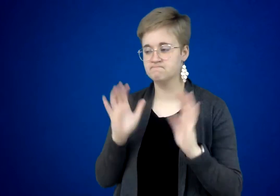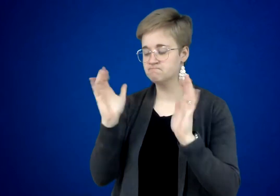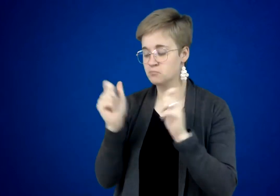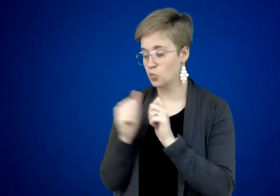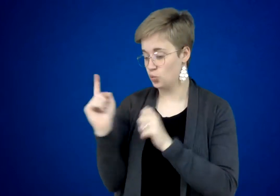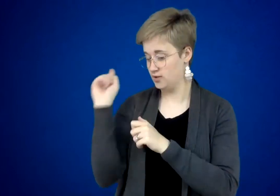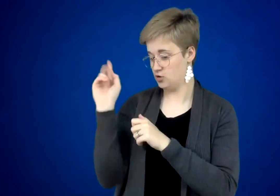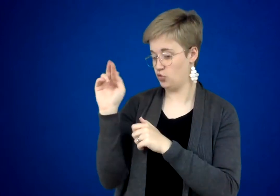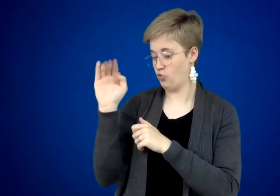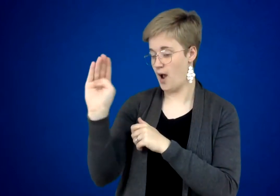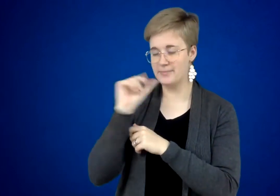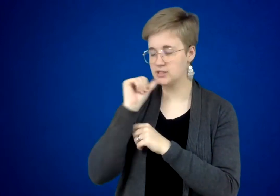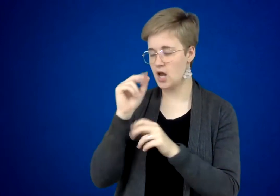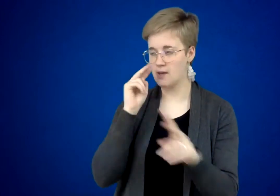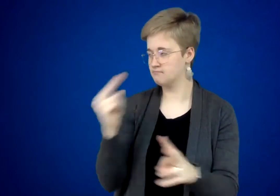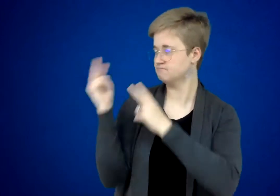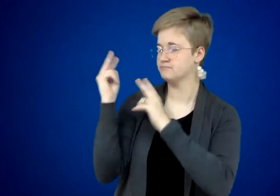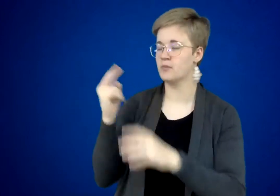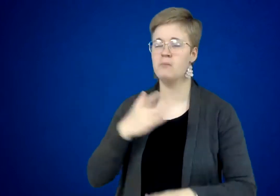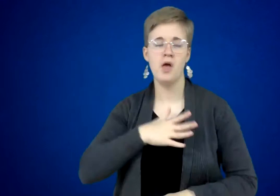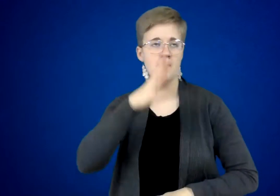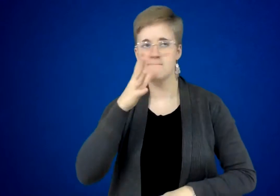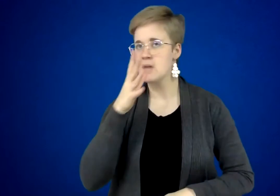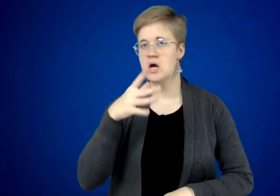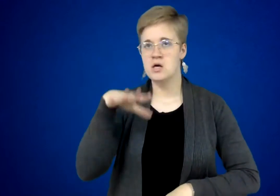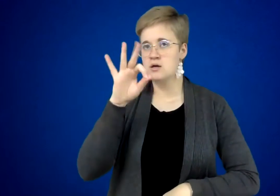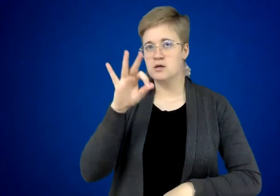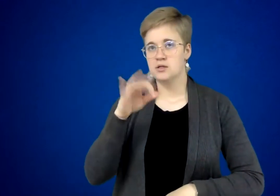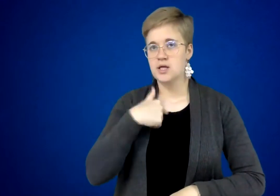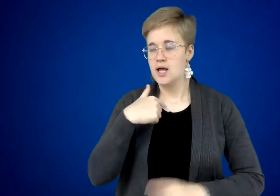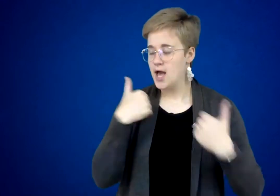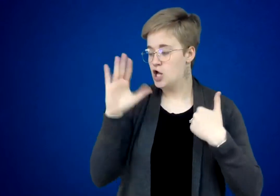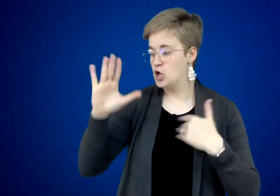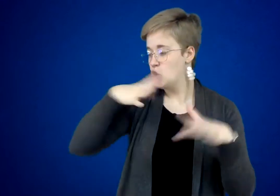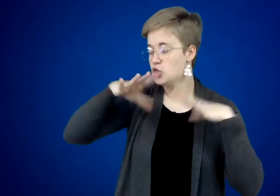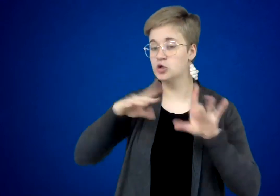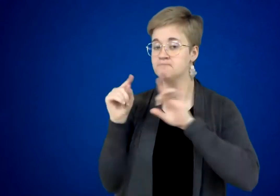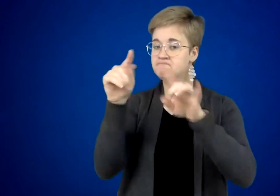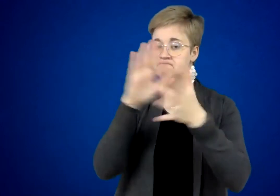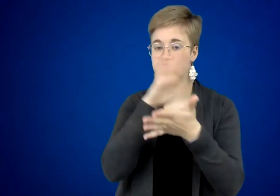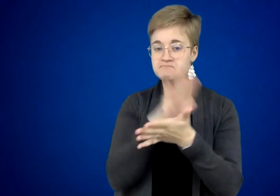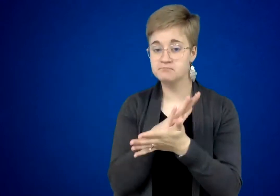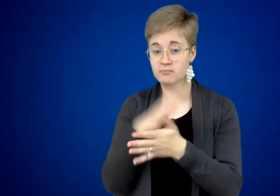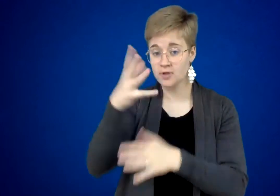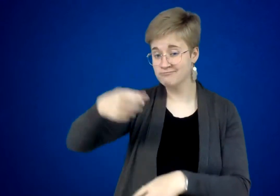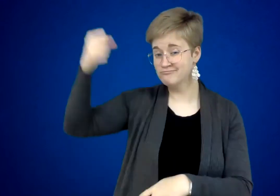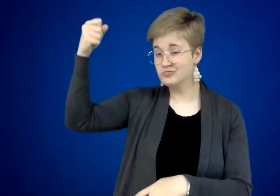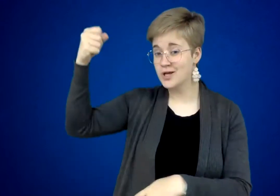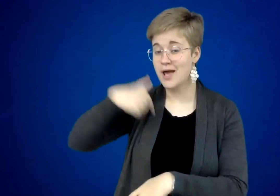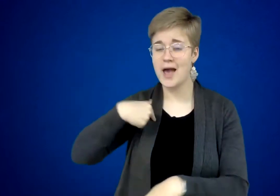"My mother found out that I was wearing your clothes to school," she said. "She took them away from me. I'm in trouble. I'm not